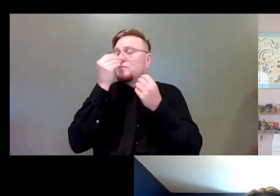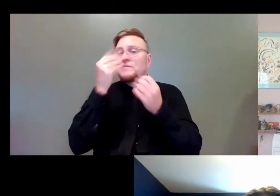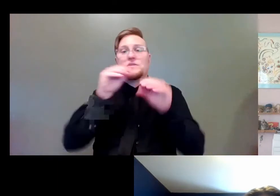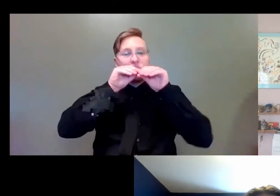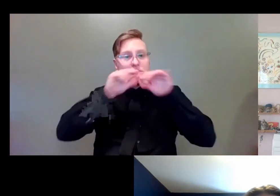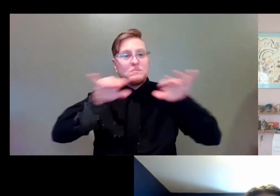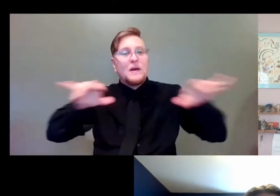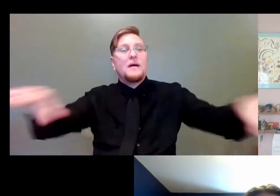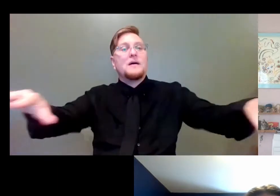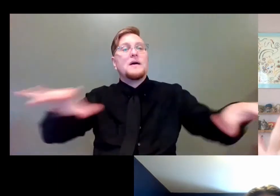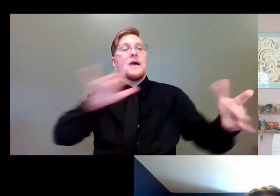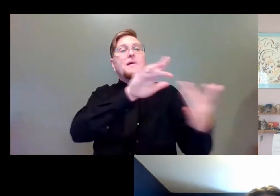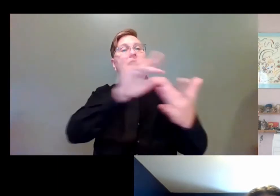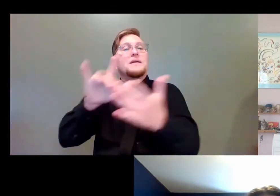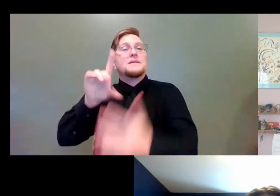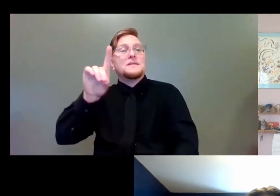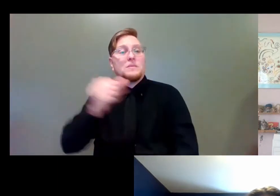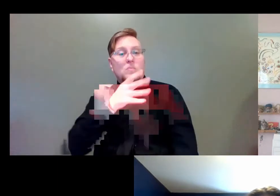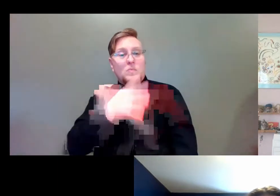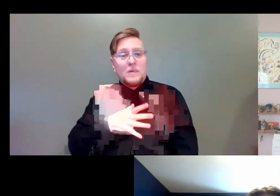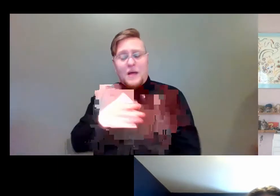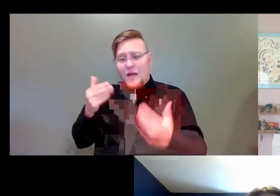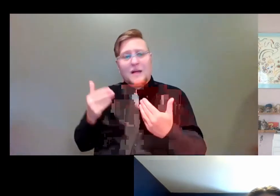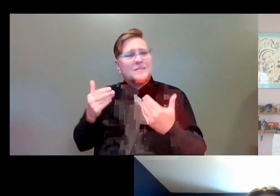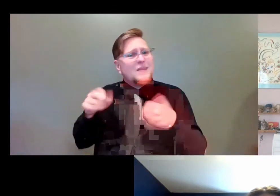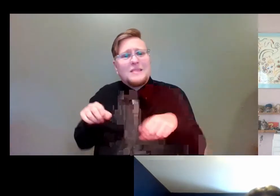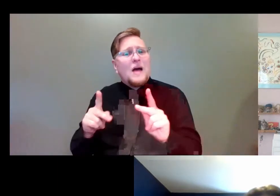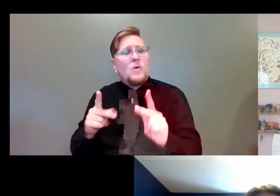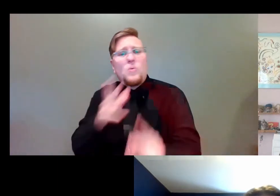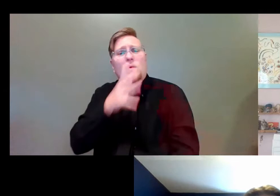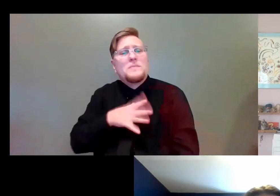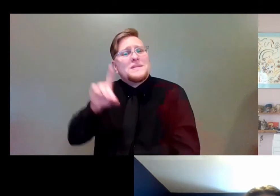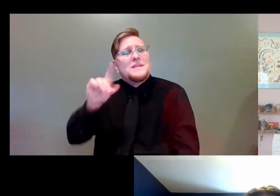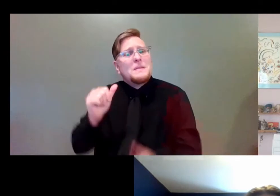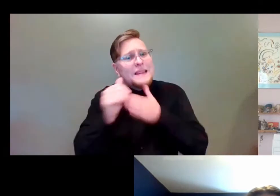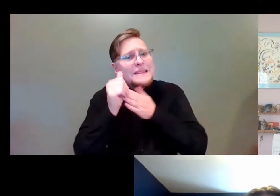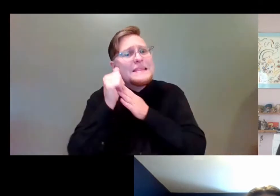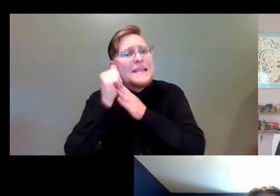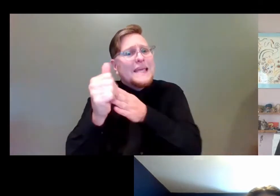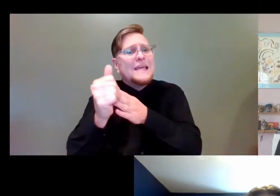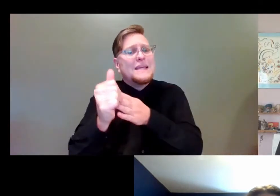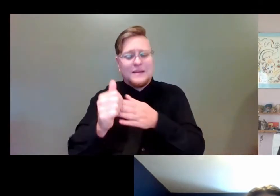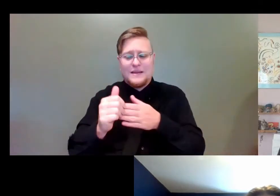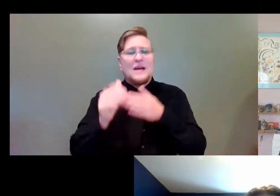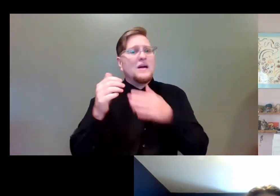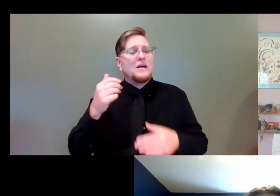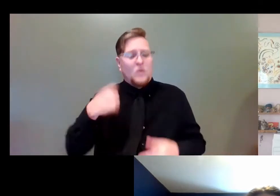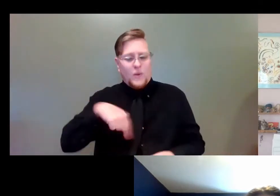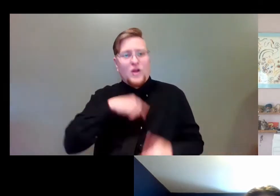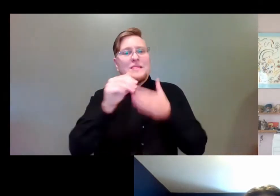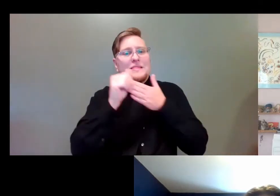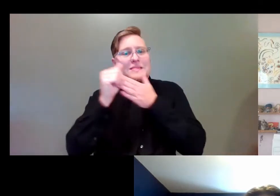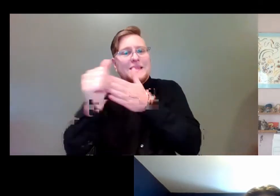getting to disabled women, and let disabled women lead. Let disabled women leaders lead around the